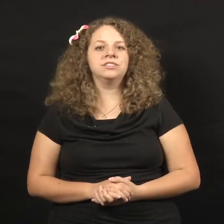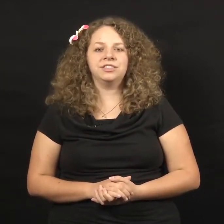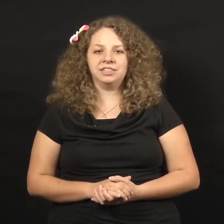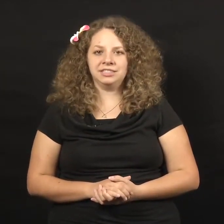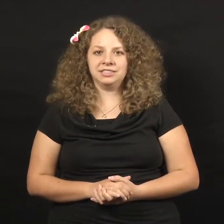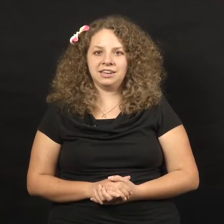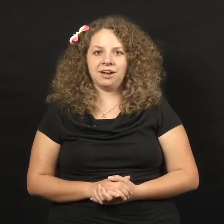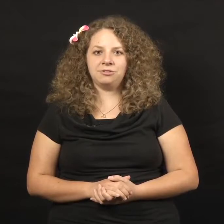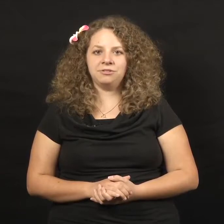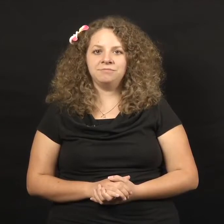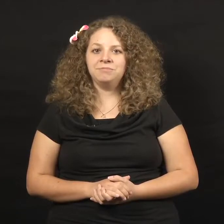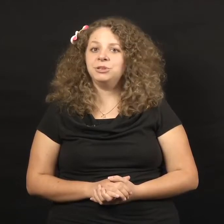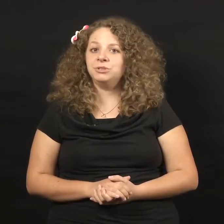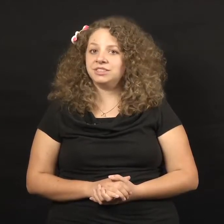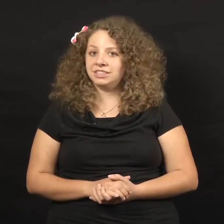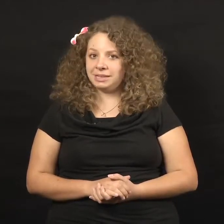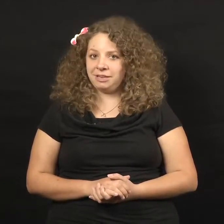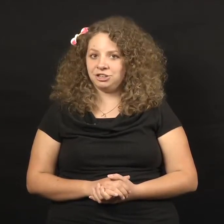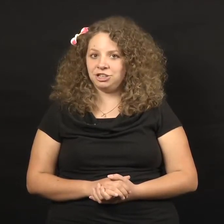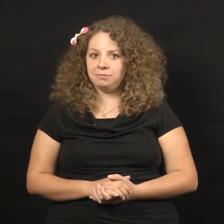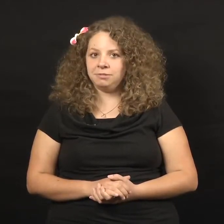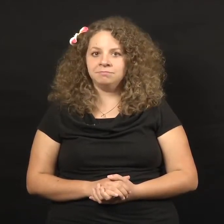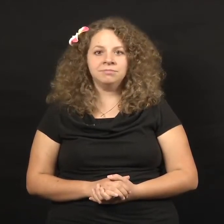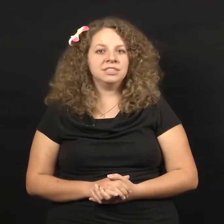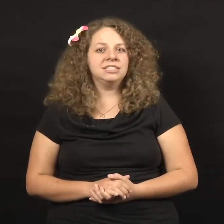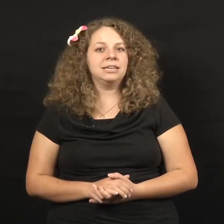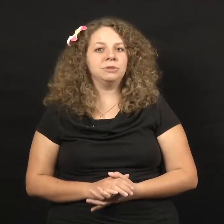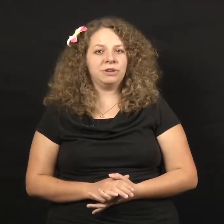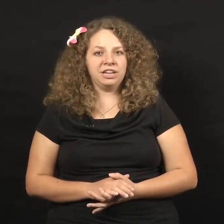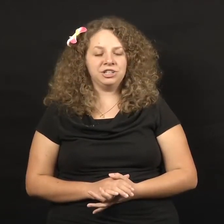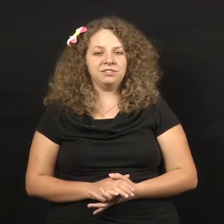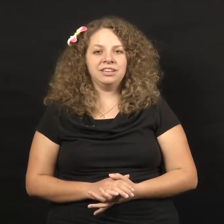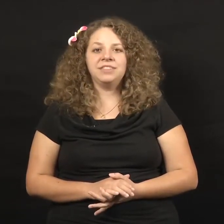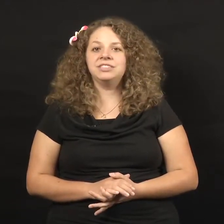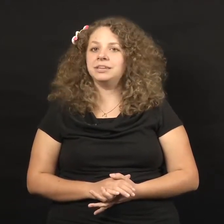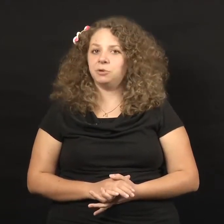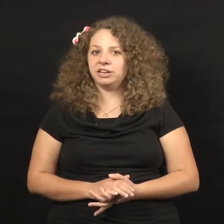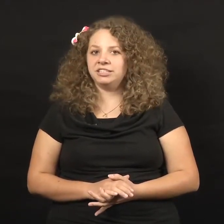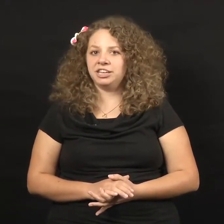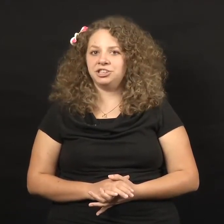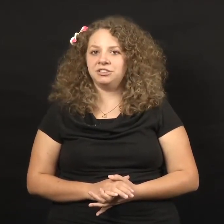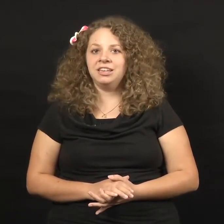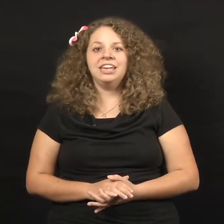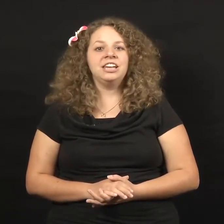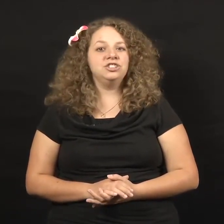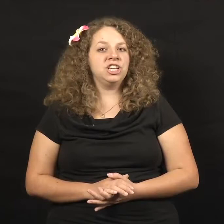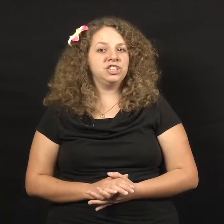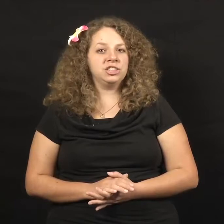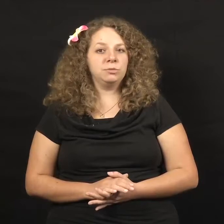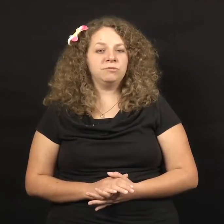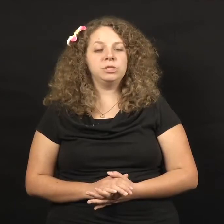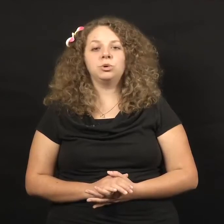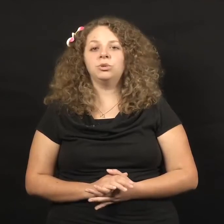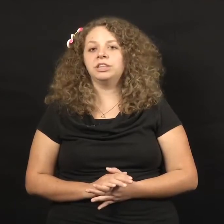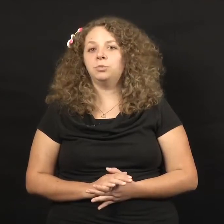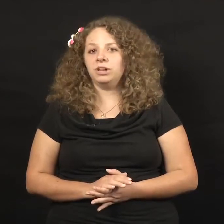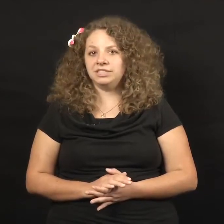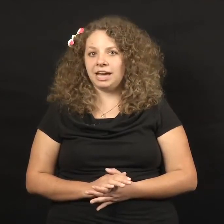that this is a noun. Using the same hand shape, the same location, and the same orientation, and changing the movement to only one